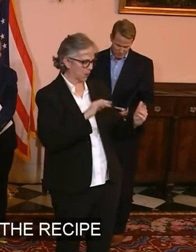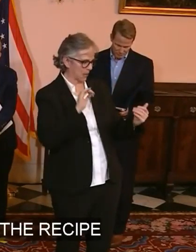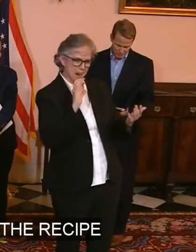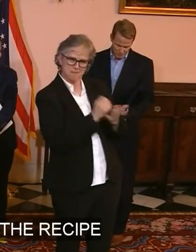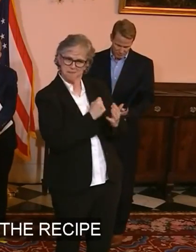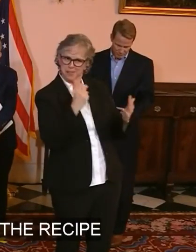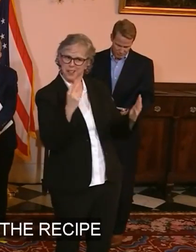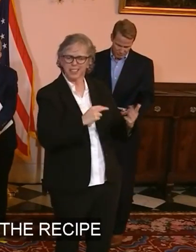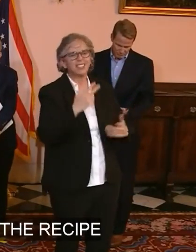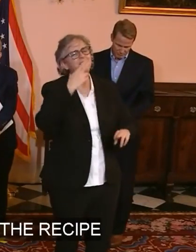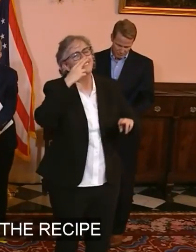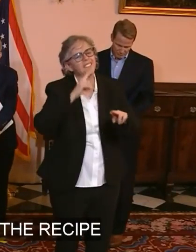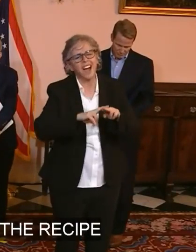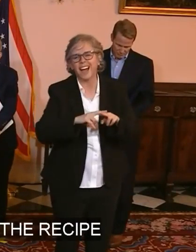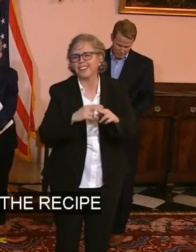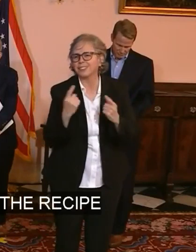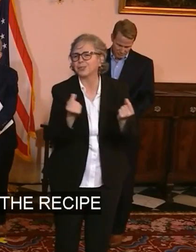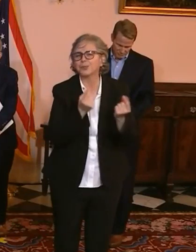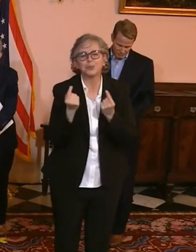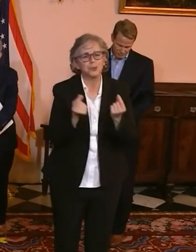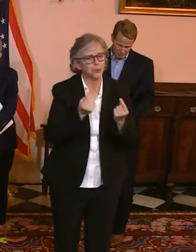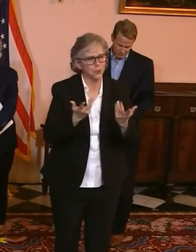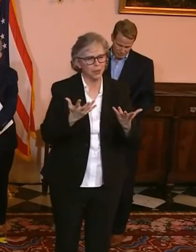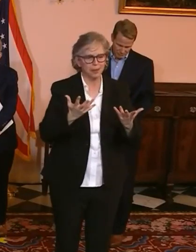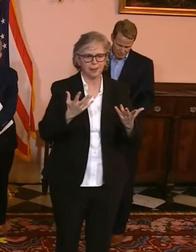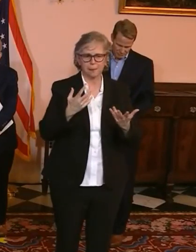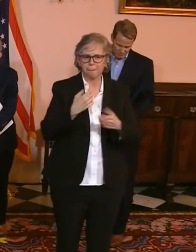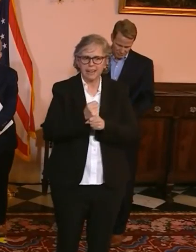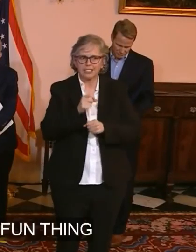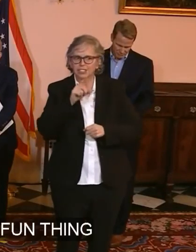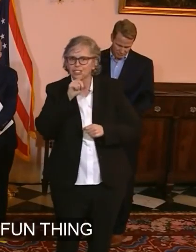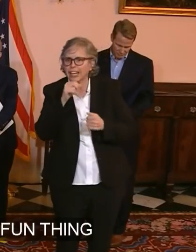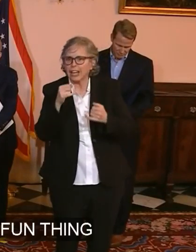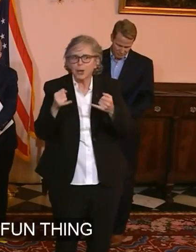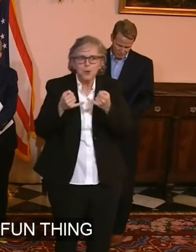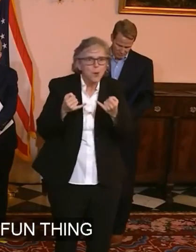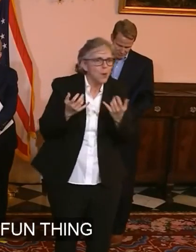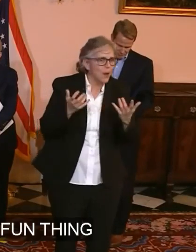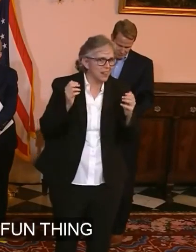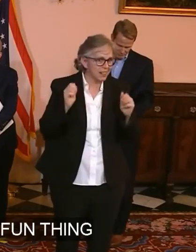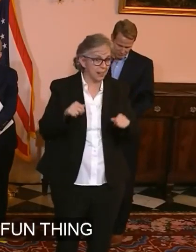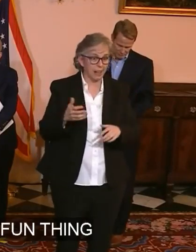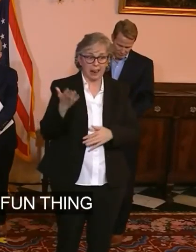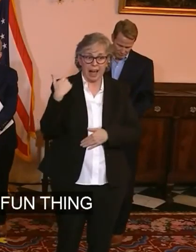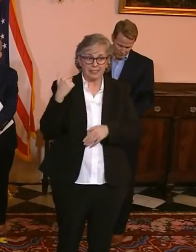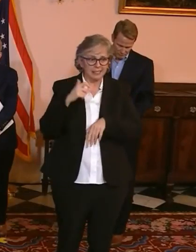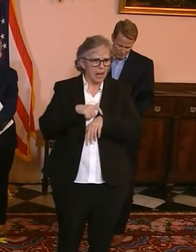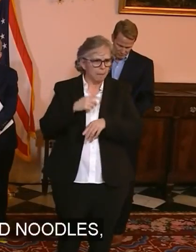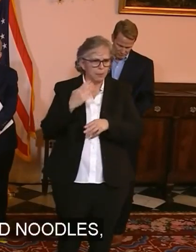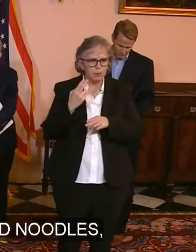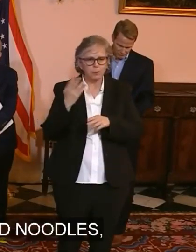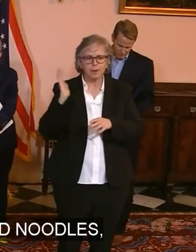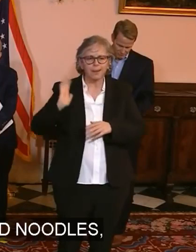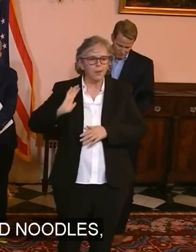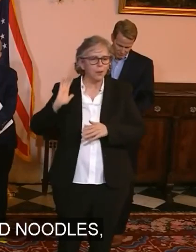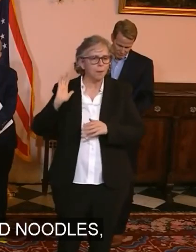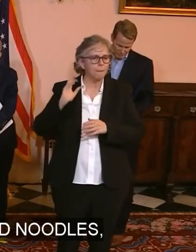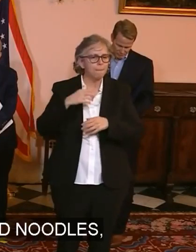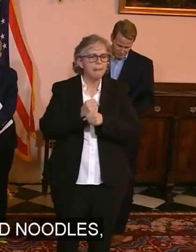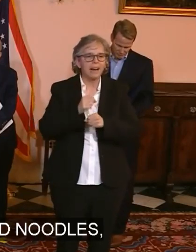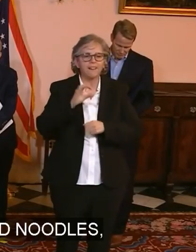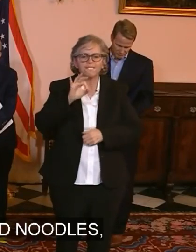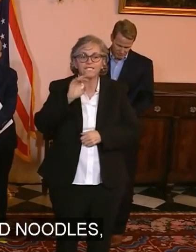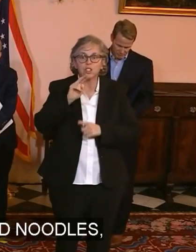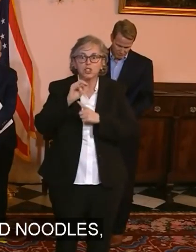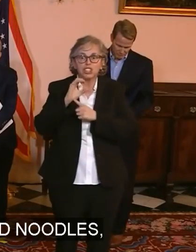them into chicken and noodles, or the last time we tried, we made some fettuccine out of them. But just little things like that, I think,